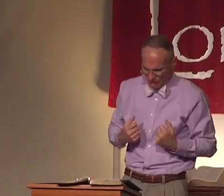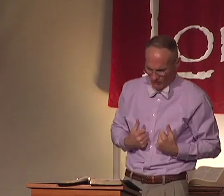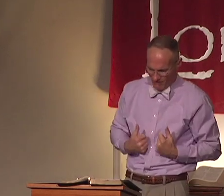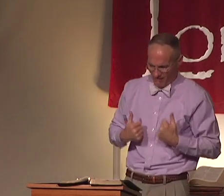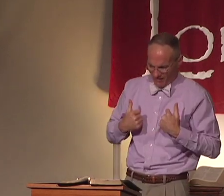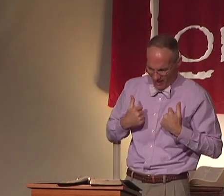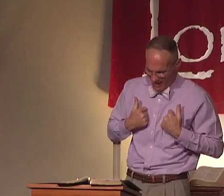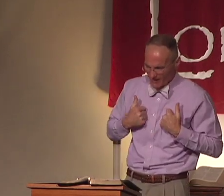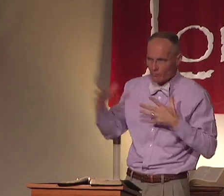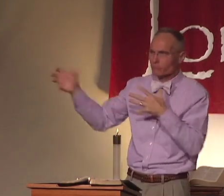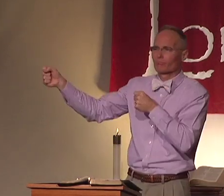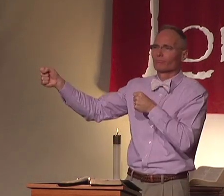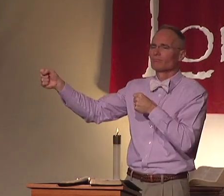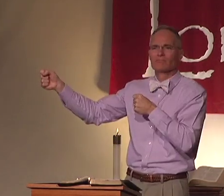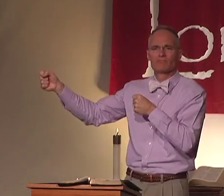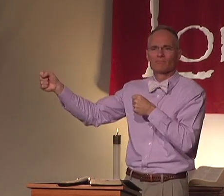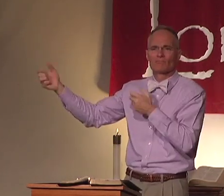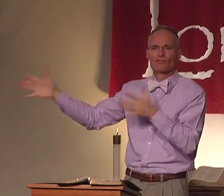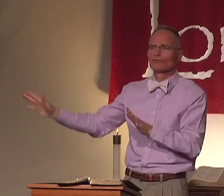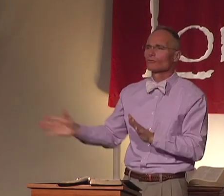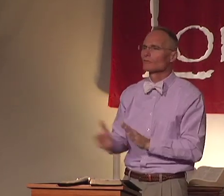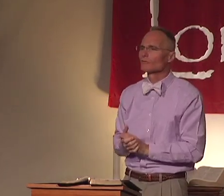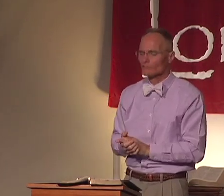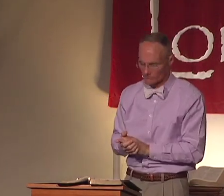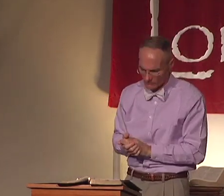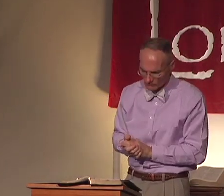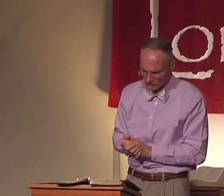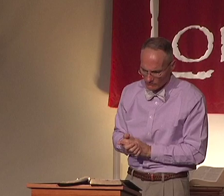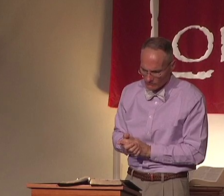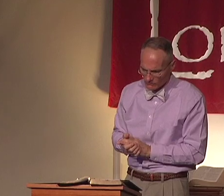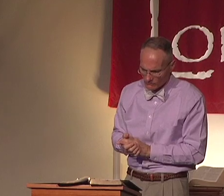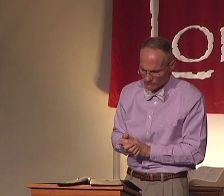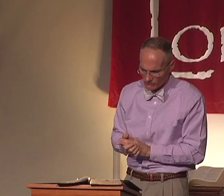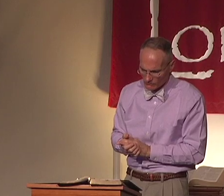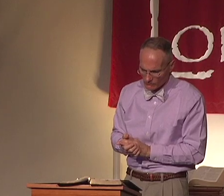The old sins of our lives were done. They were finished.